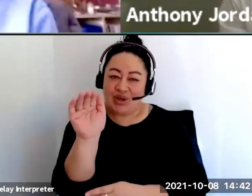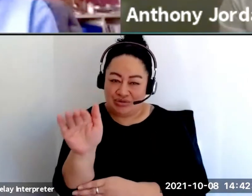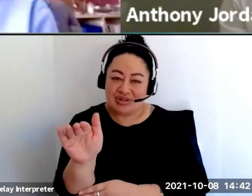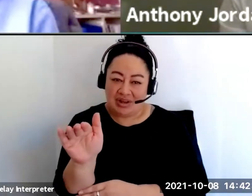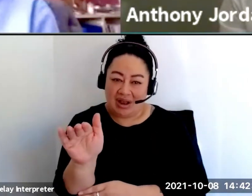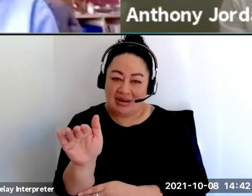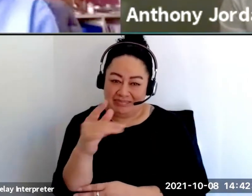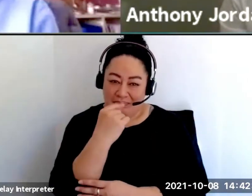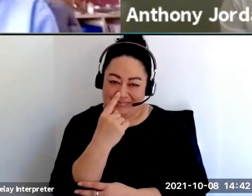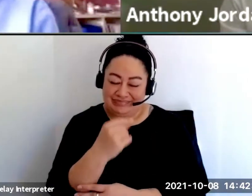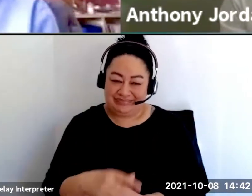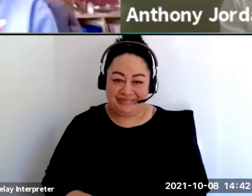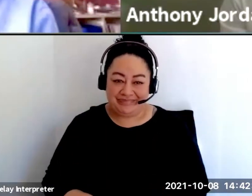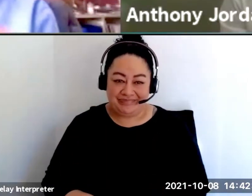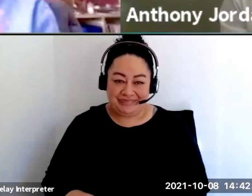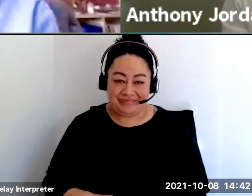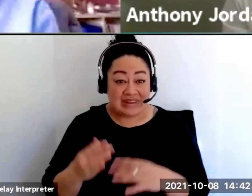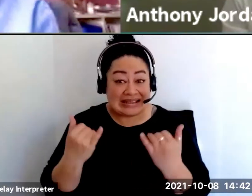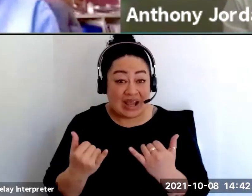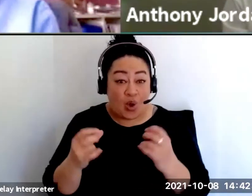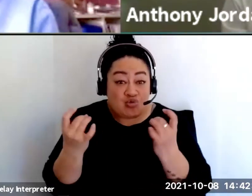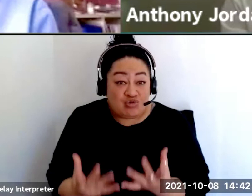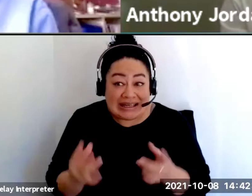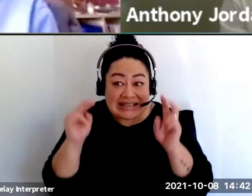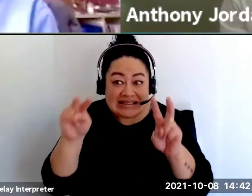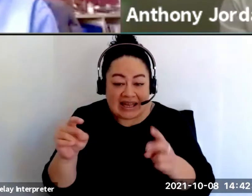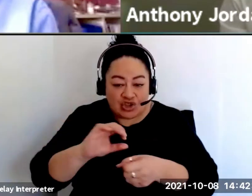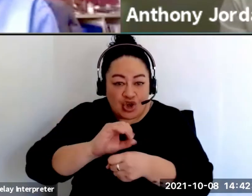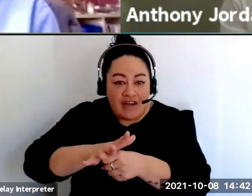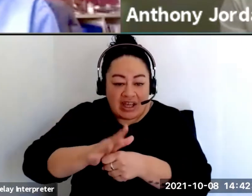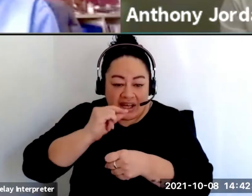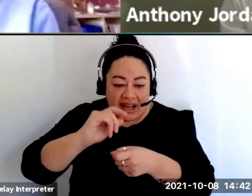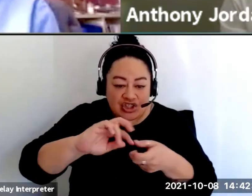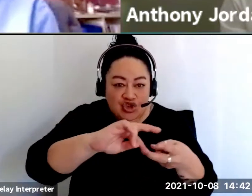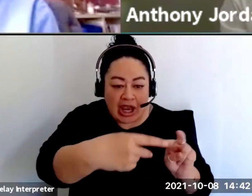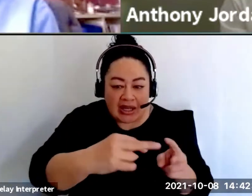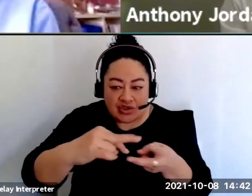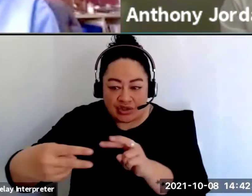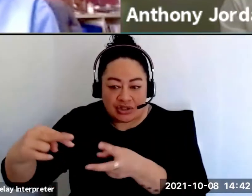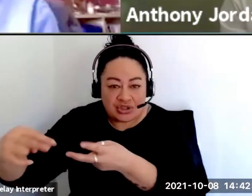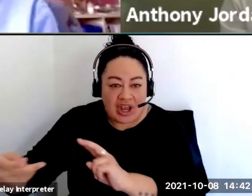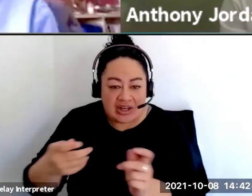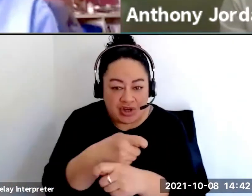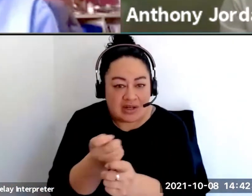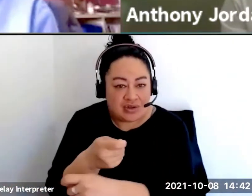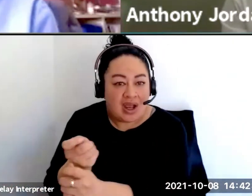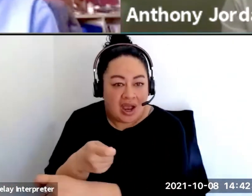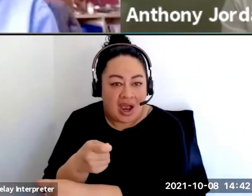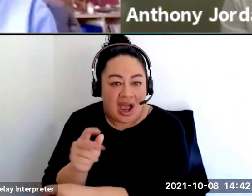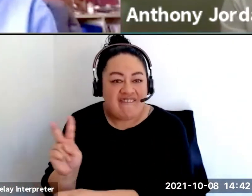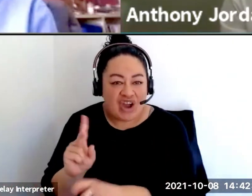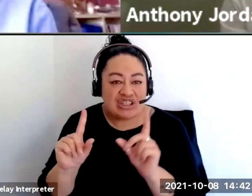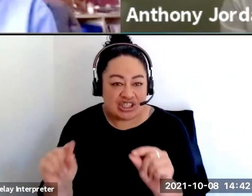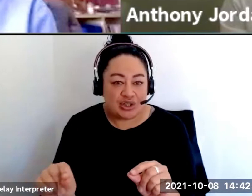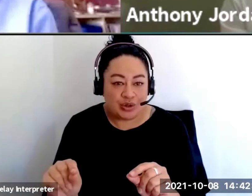seen already how much COVID can change, and that's what viruses do. And so like the